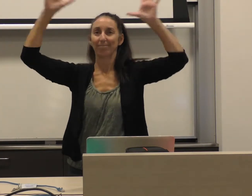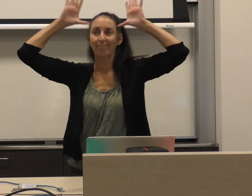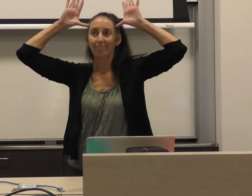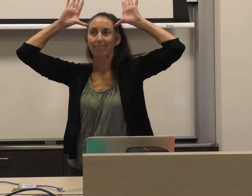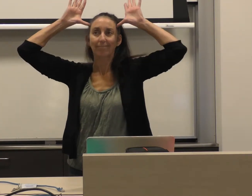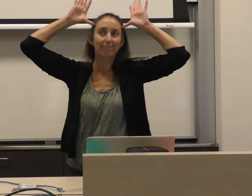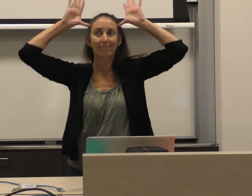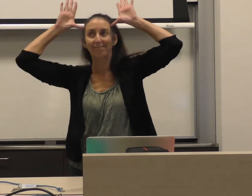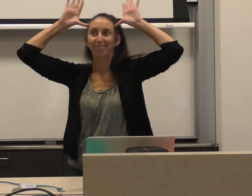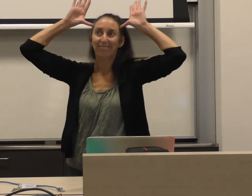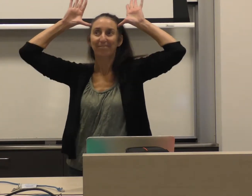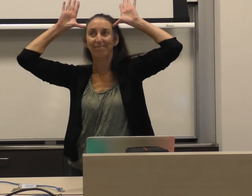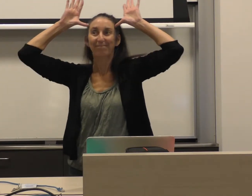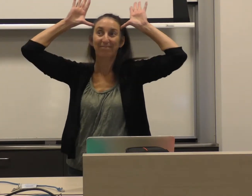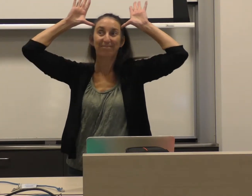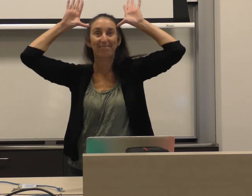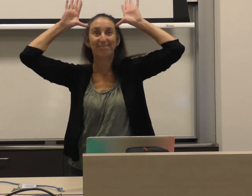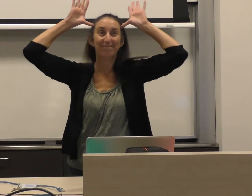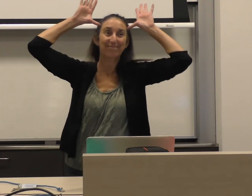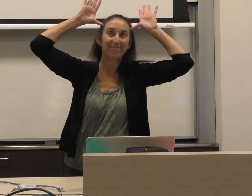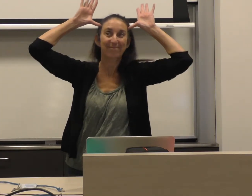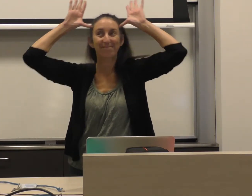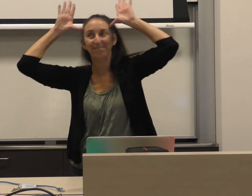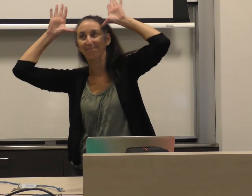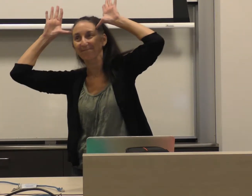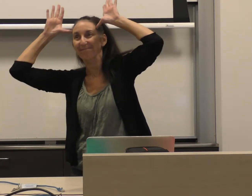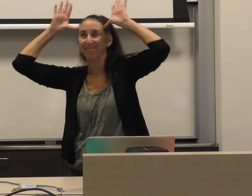Good morning, hello. Attention please.